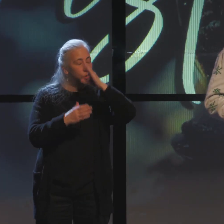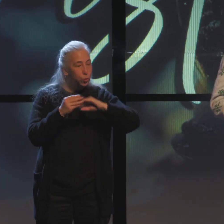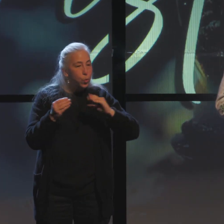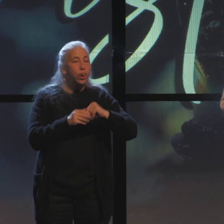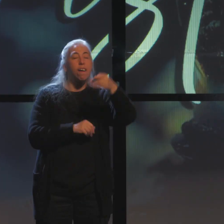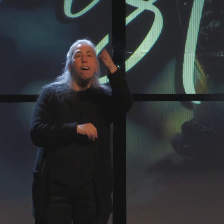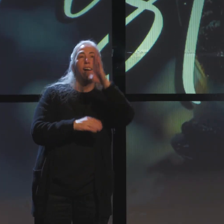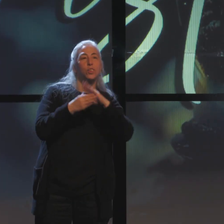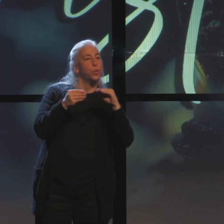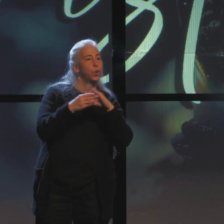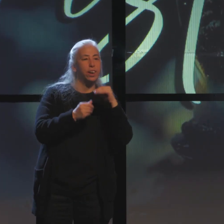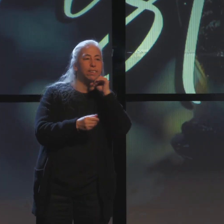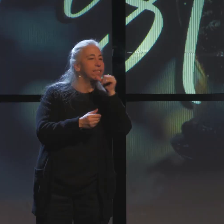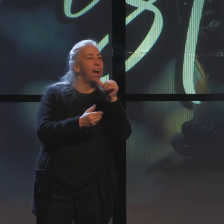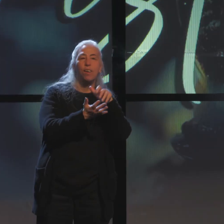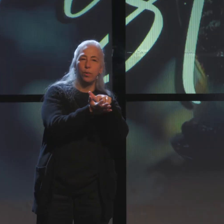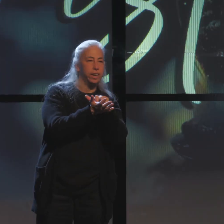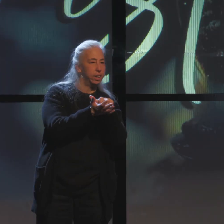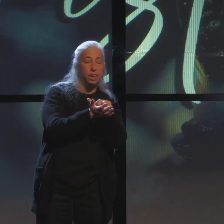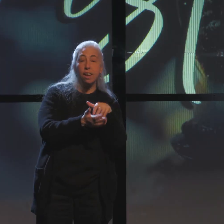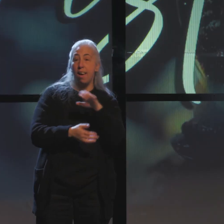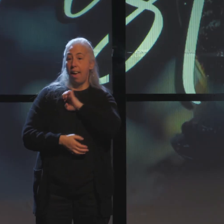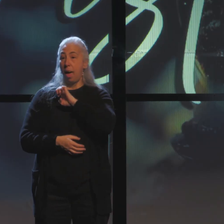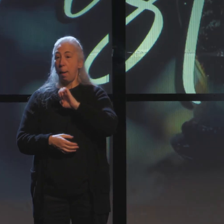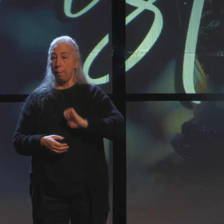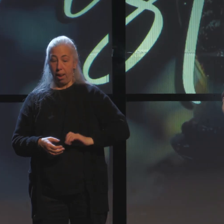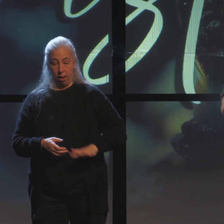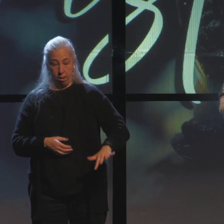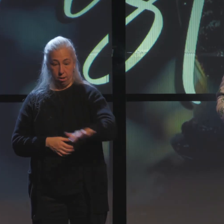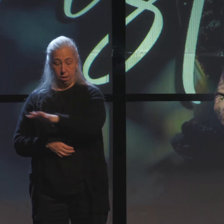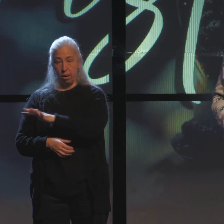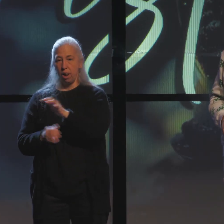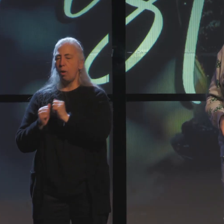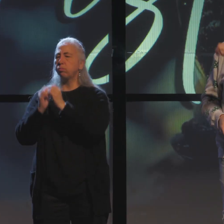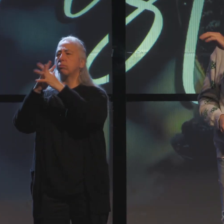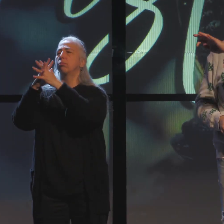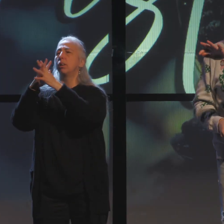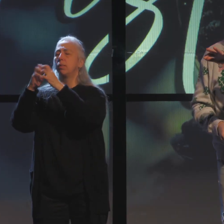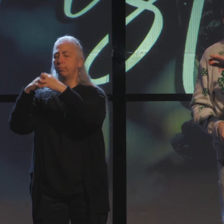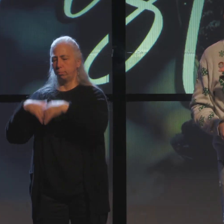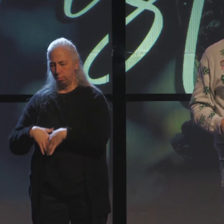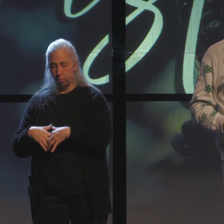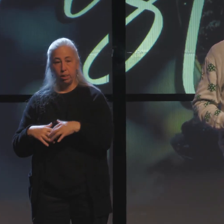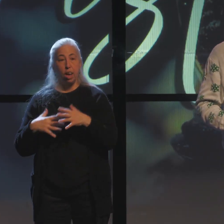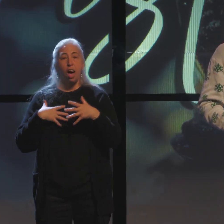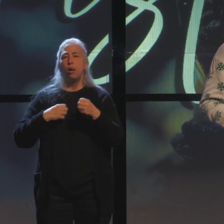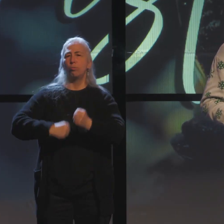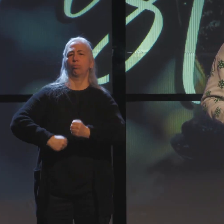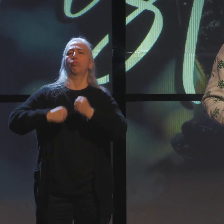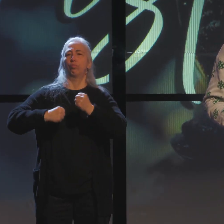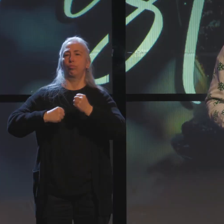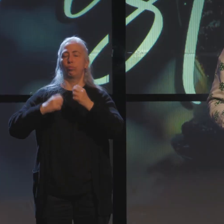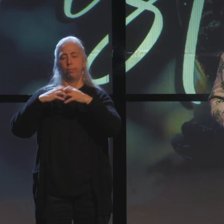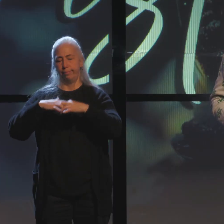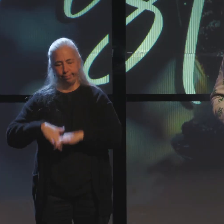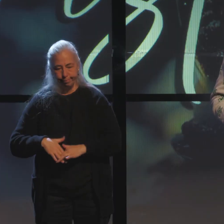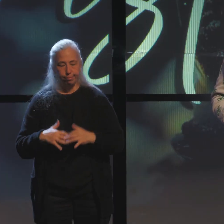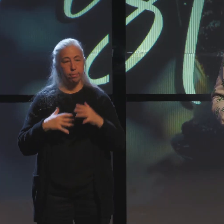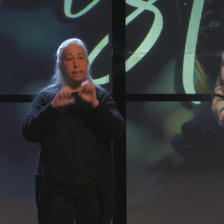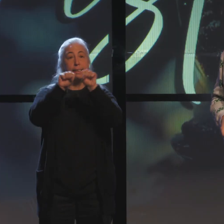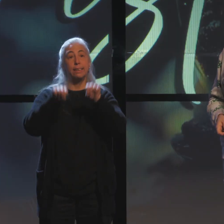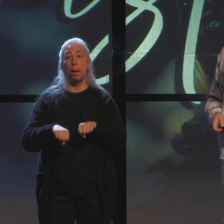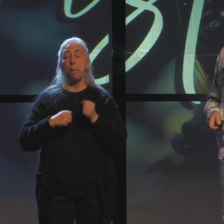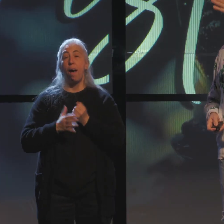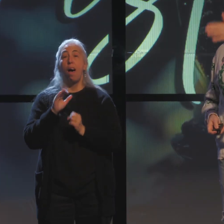fragile. Empires are fragile. They rise and they fall. Certainty in our lives, it will erode. Systems will fail. But